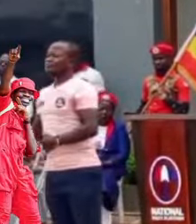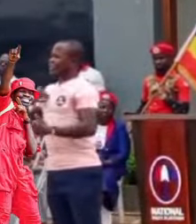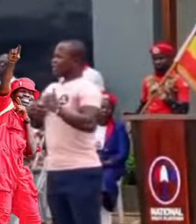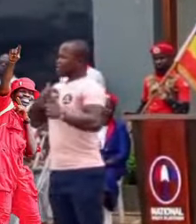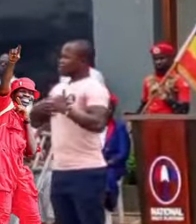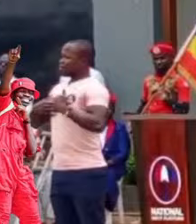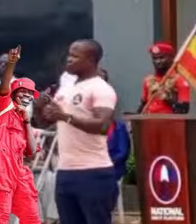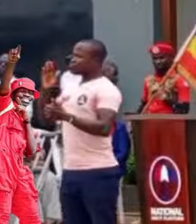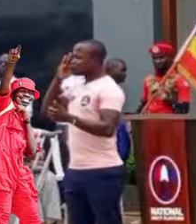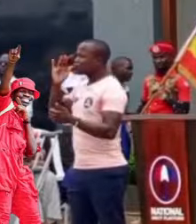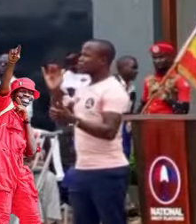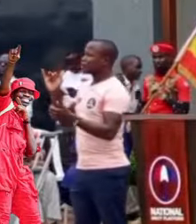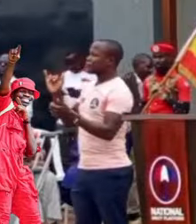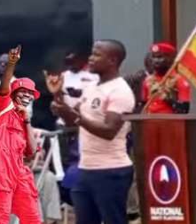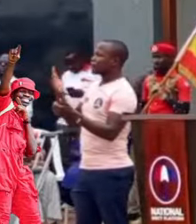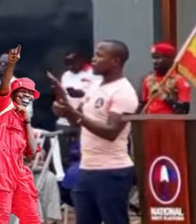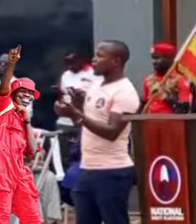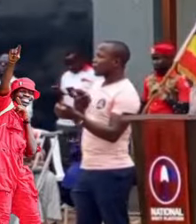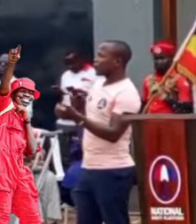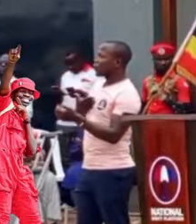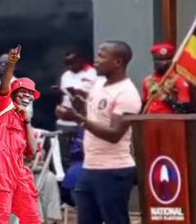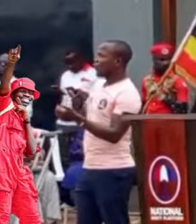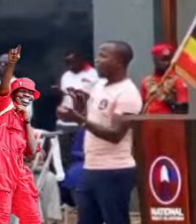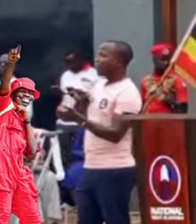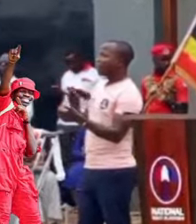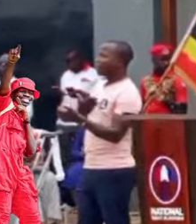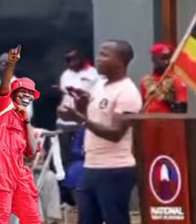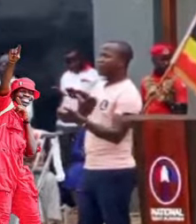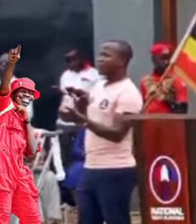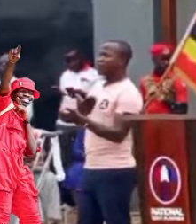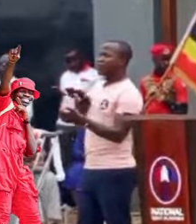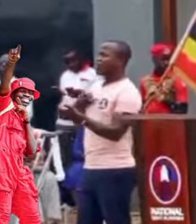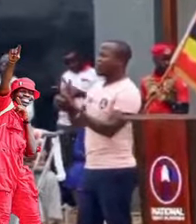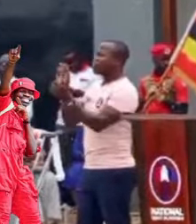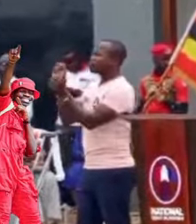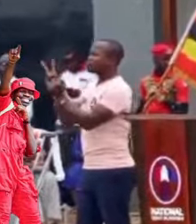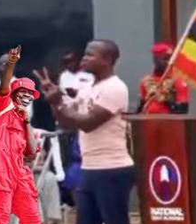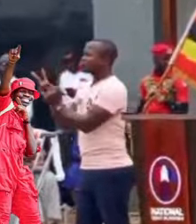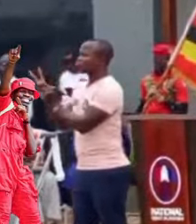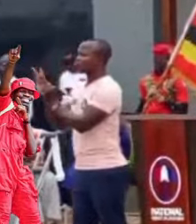It's interesting to know that we have up to